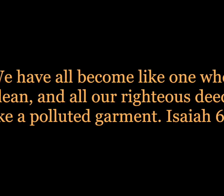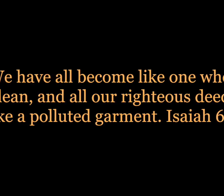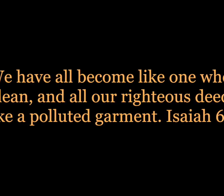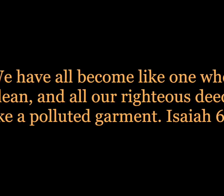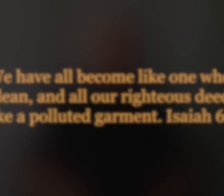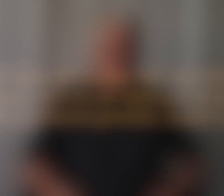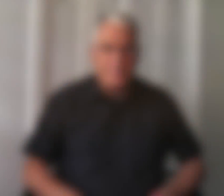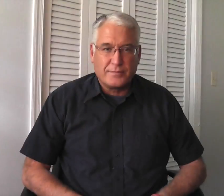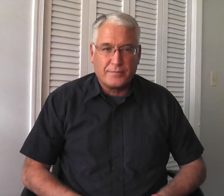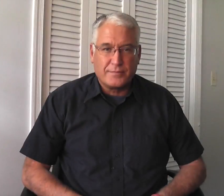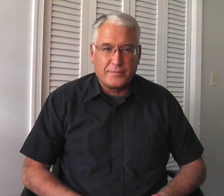64:6.